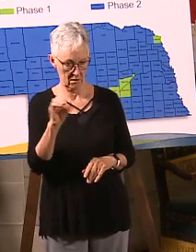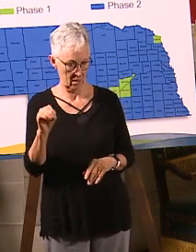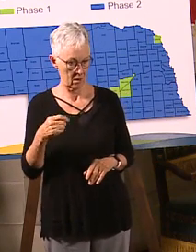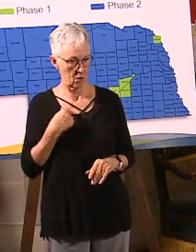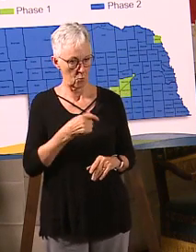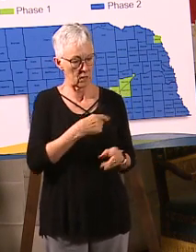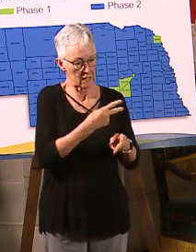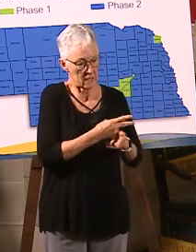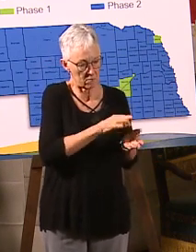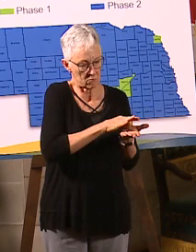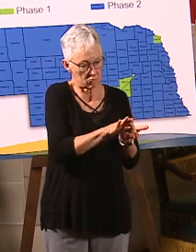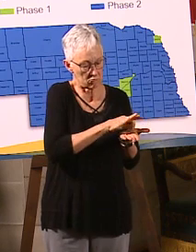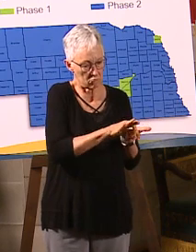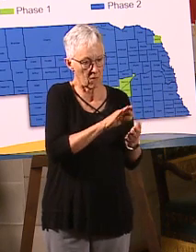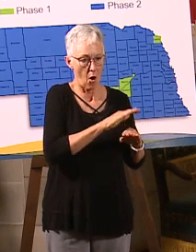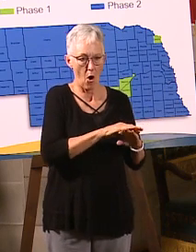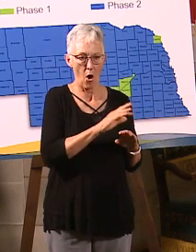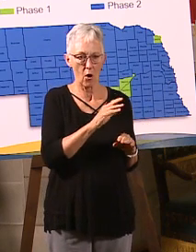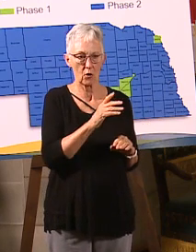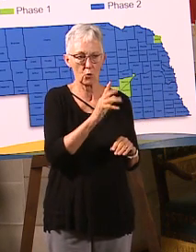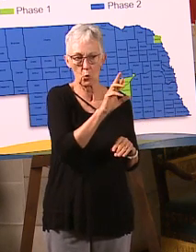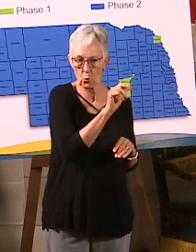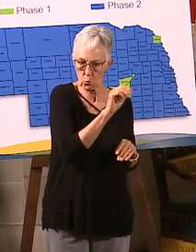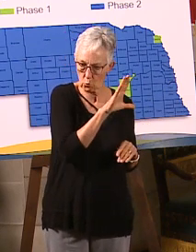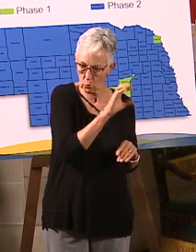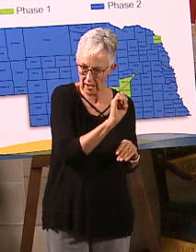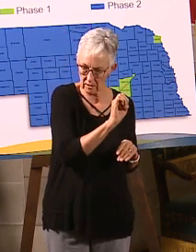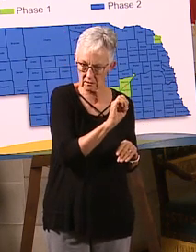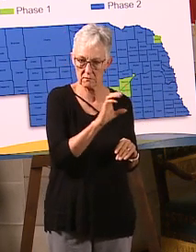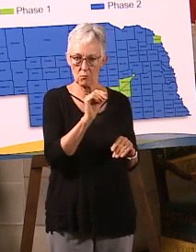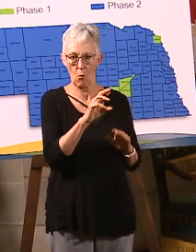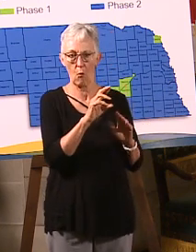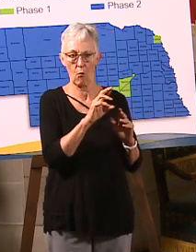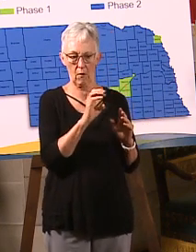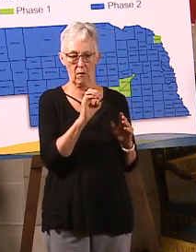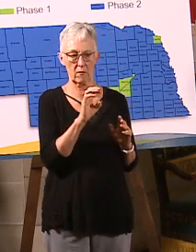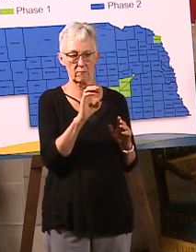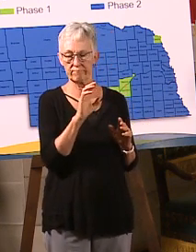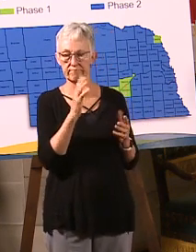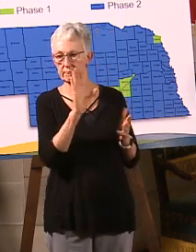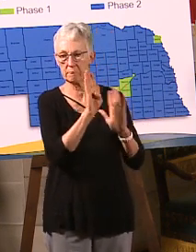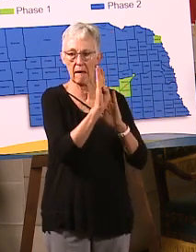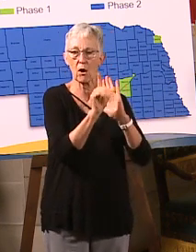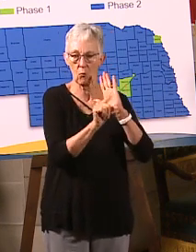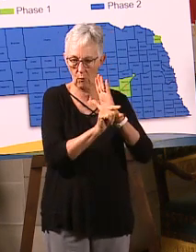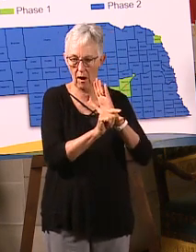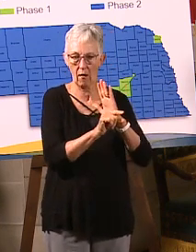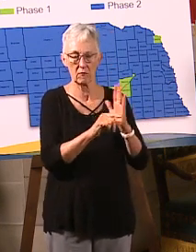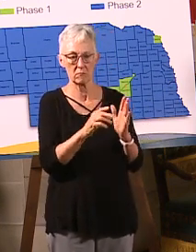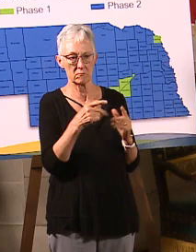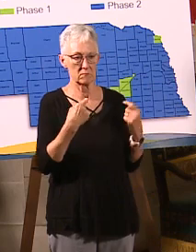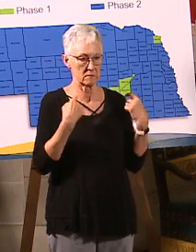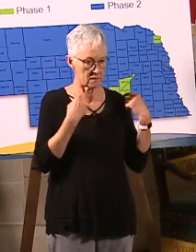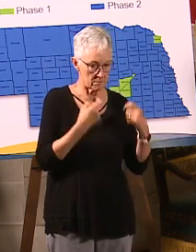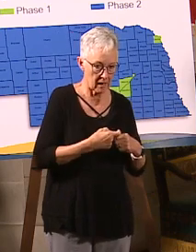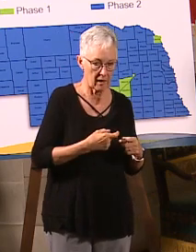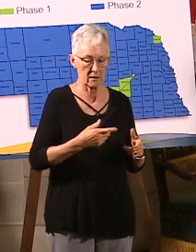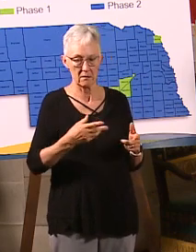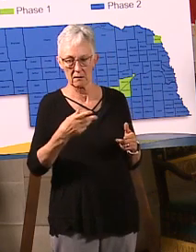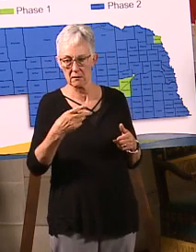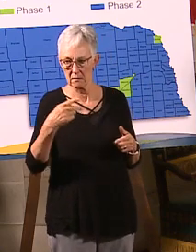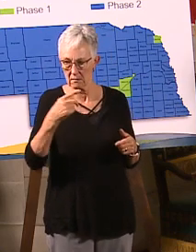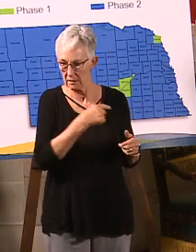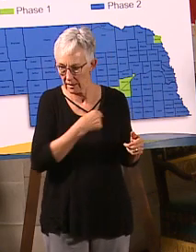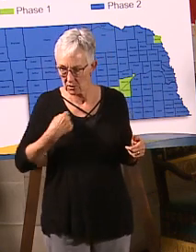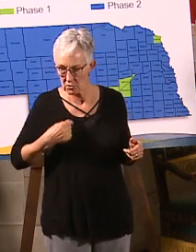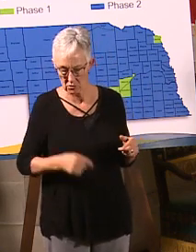ethnicity, and we're working with our other public health departments to be able to track that as well, and hope to have statewide data here.